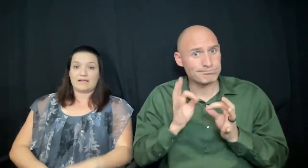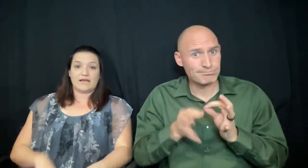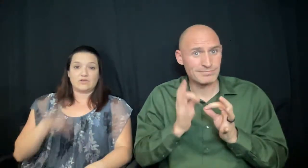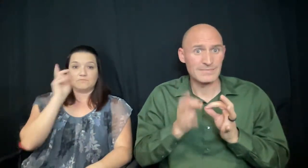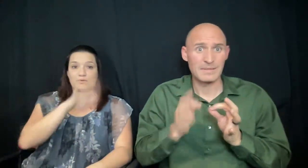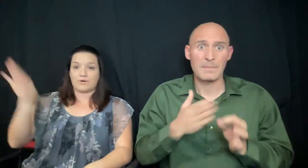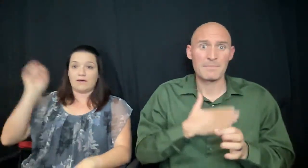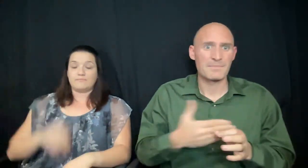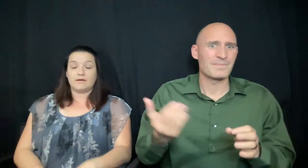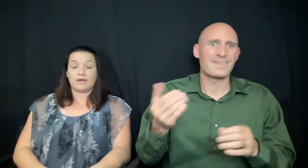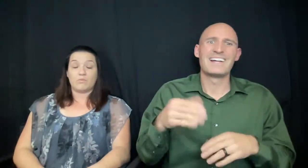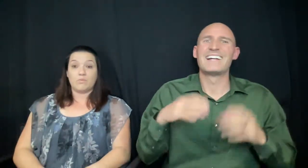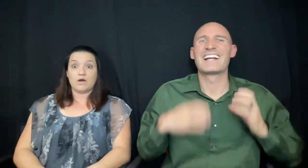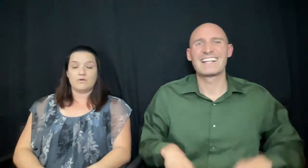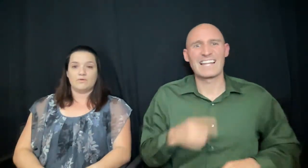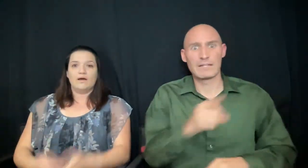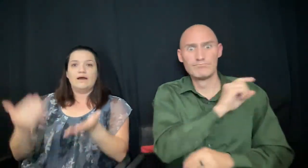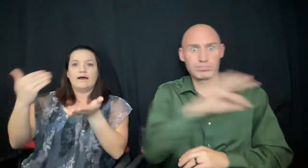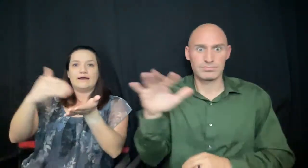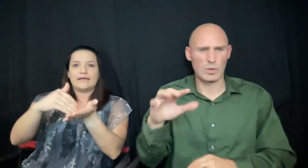client goes, I'm like, whoa, again,